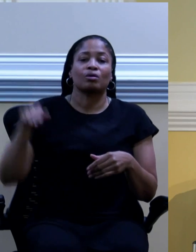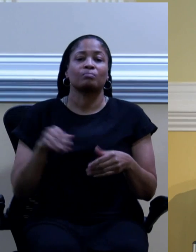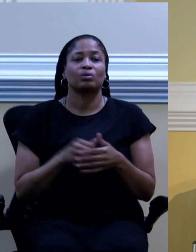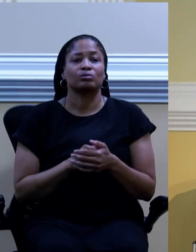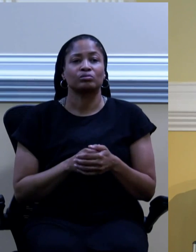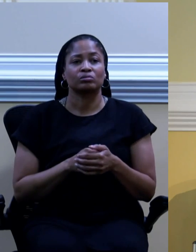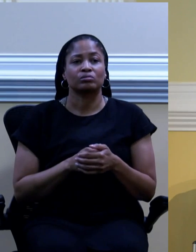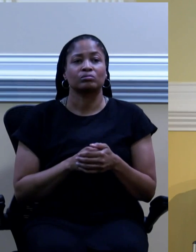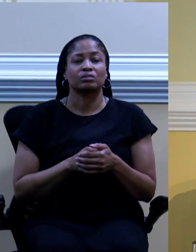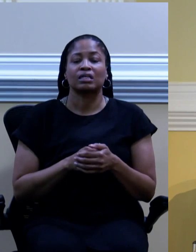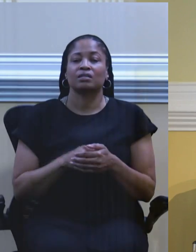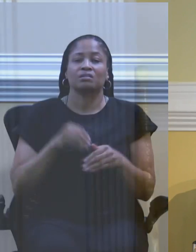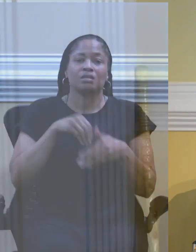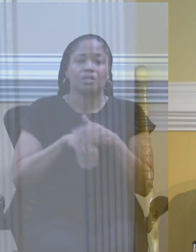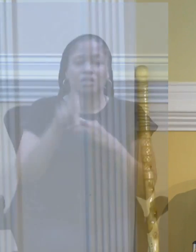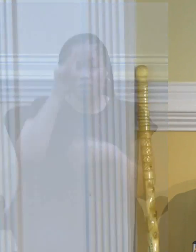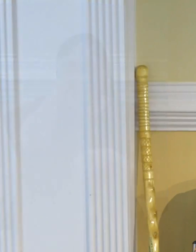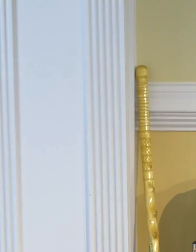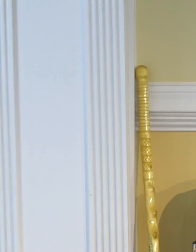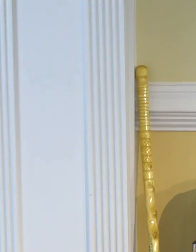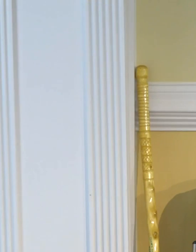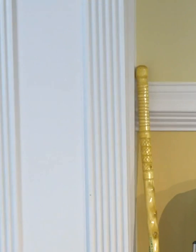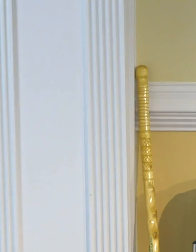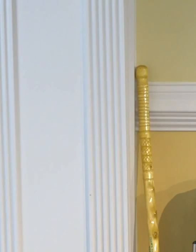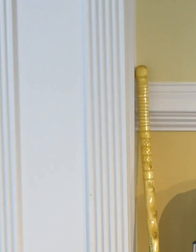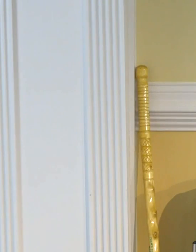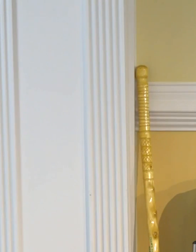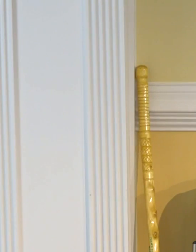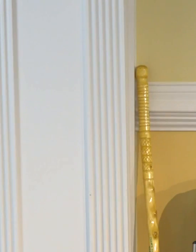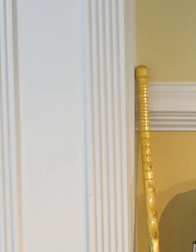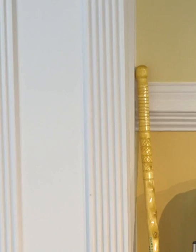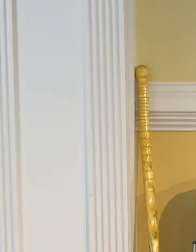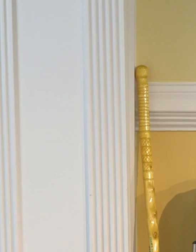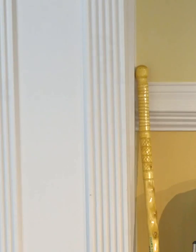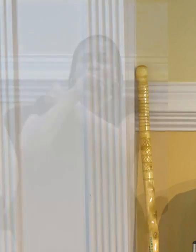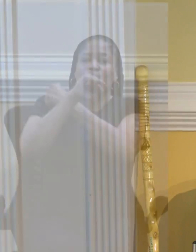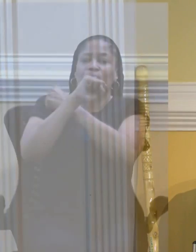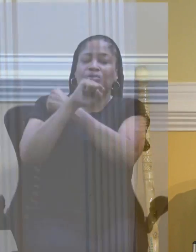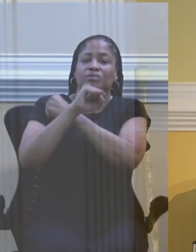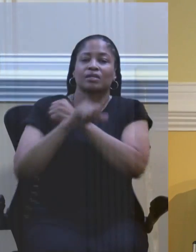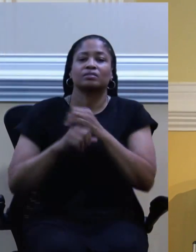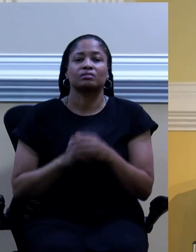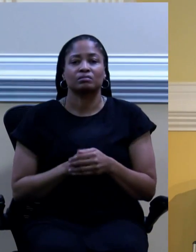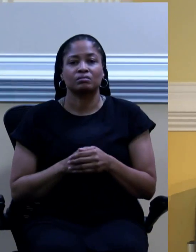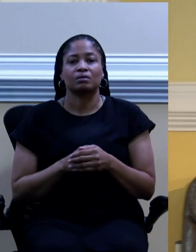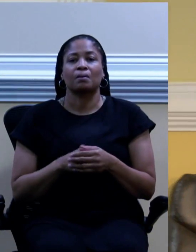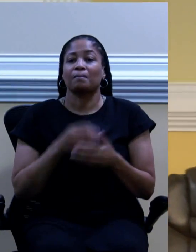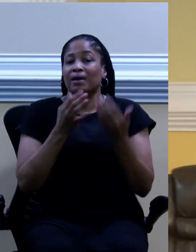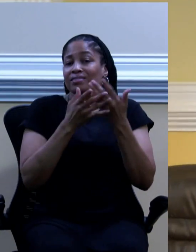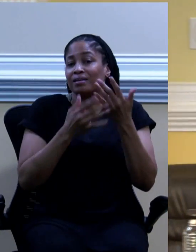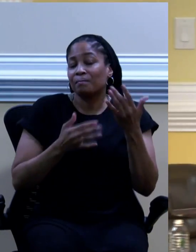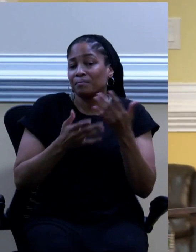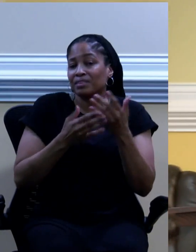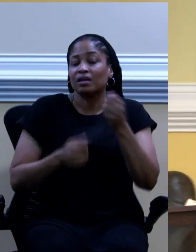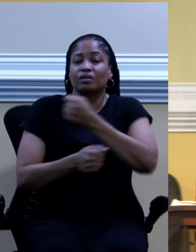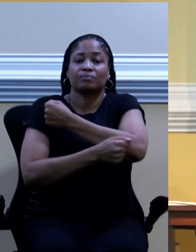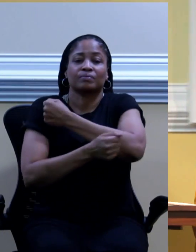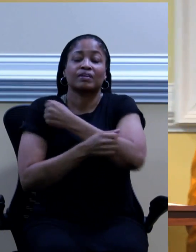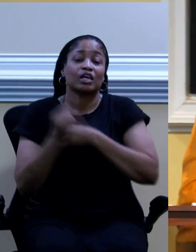Therefore, they was all protected under the blood of the Passover. So if you want to be